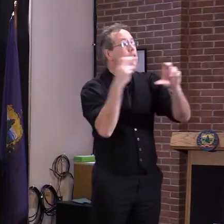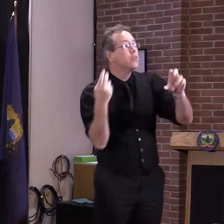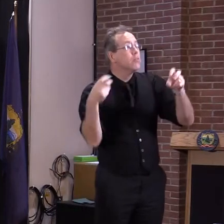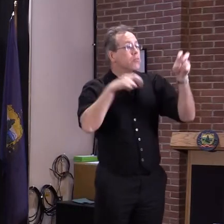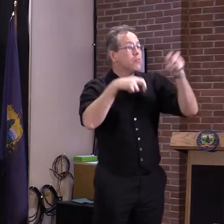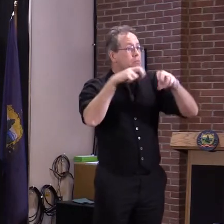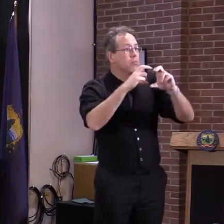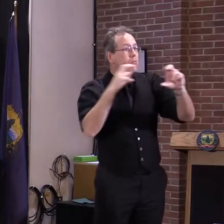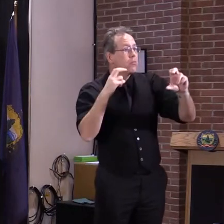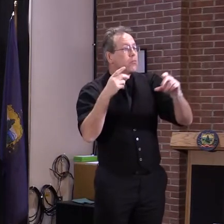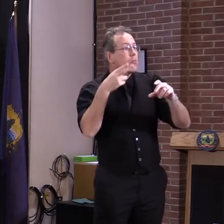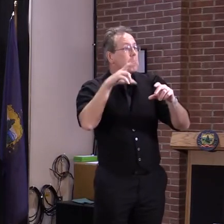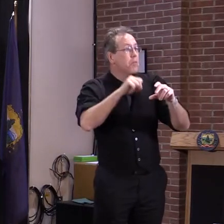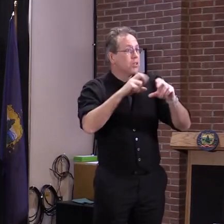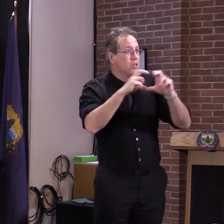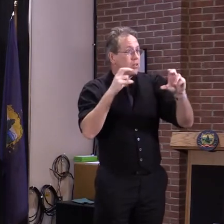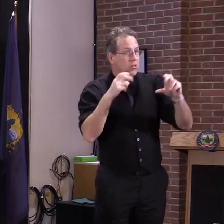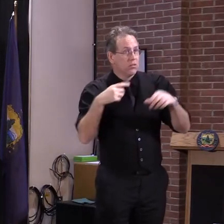purposes of Test at Home.